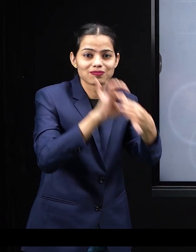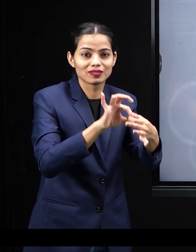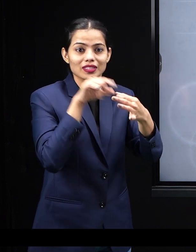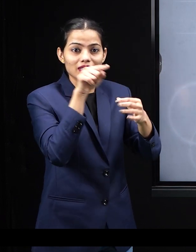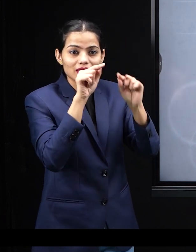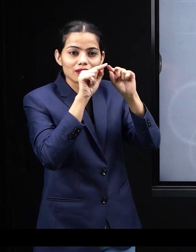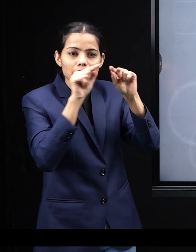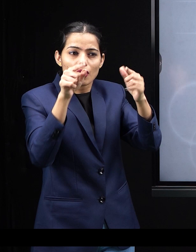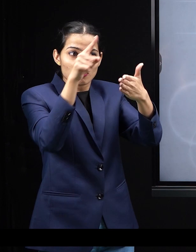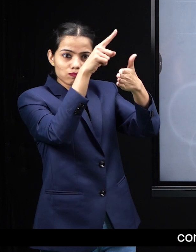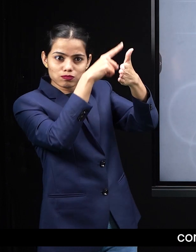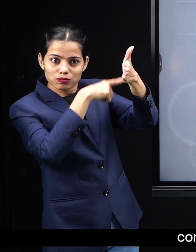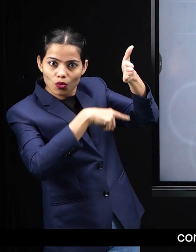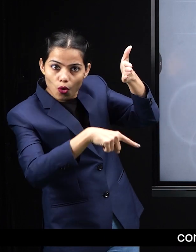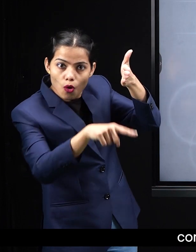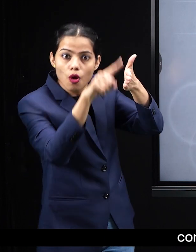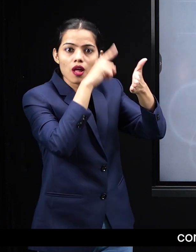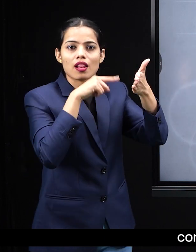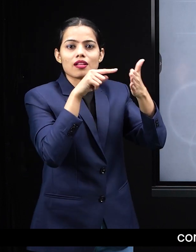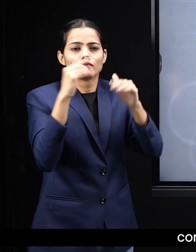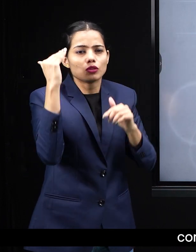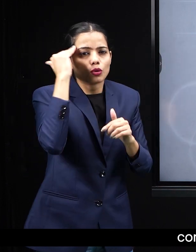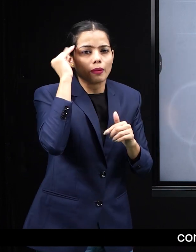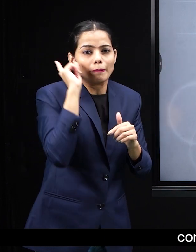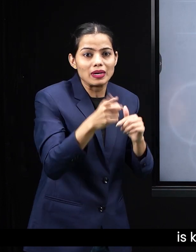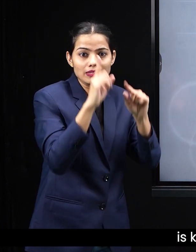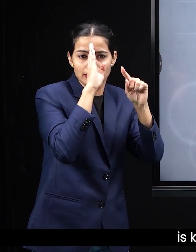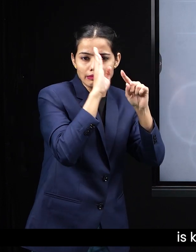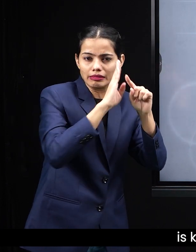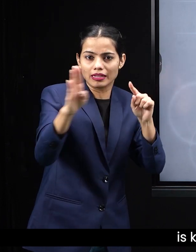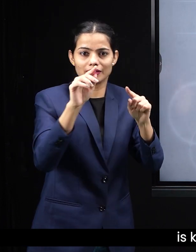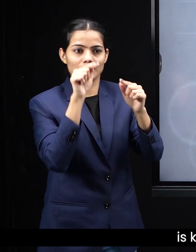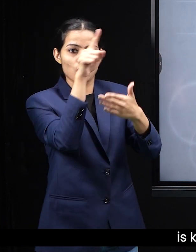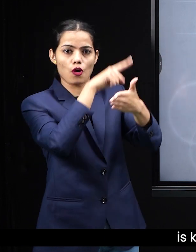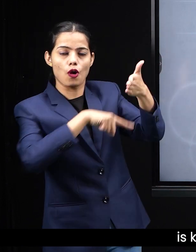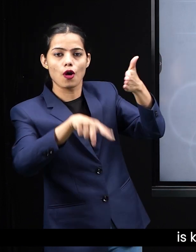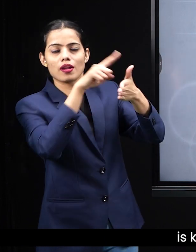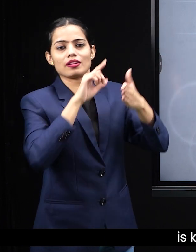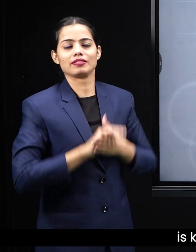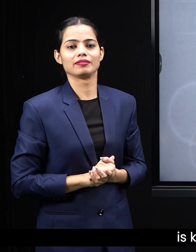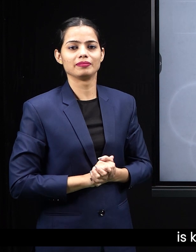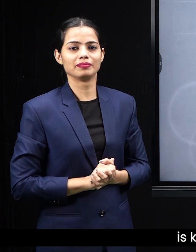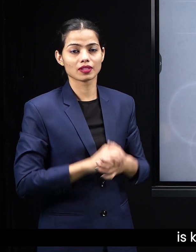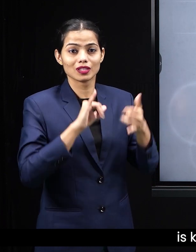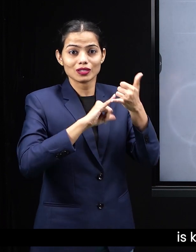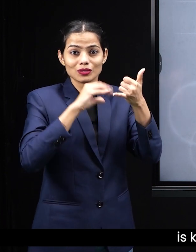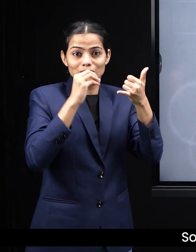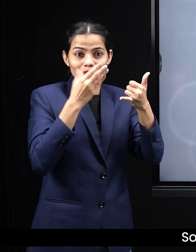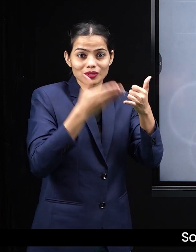its endpoints connect on the boundary of the circle is known as the diameter of the circle. So, in